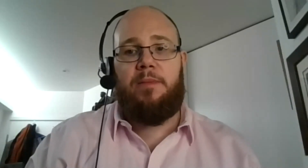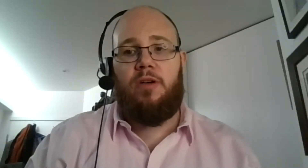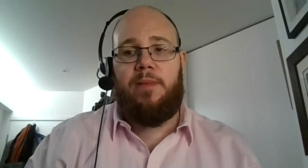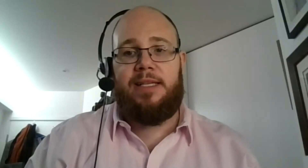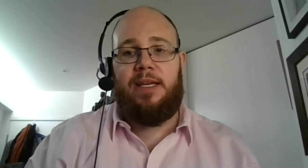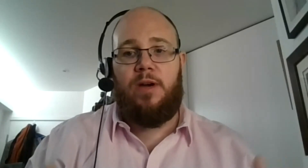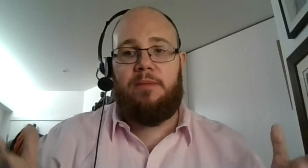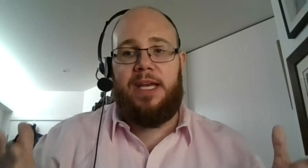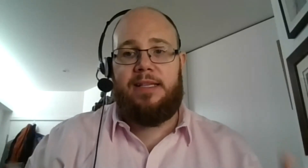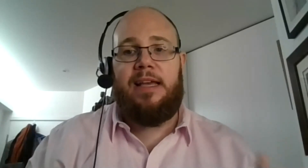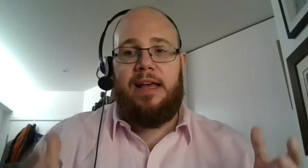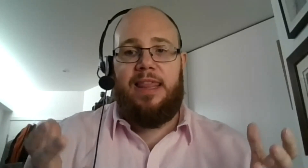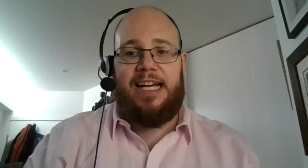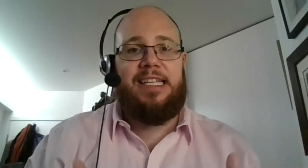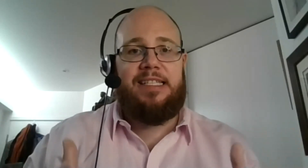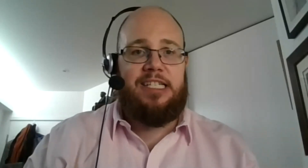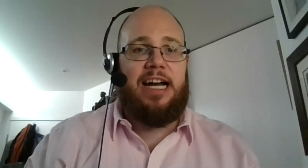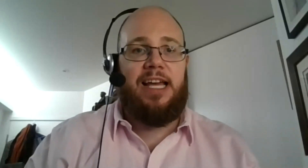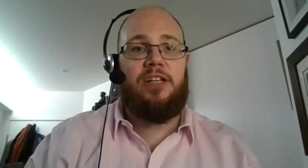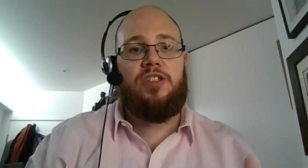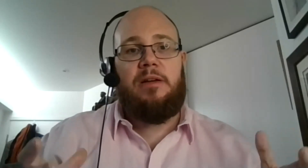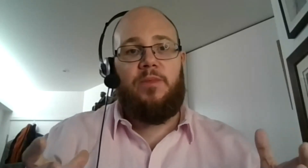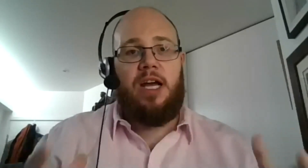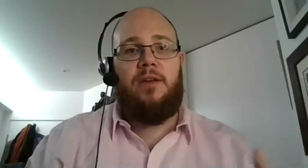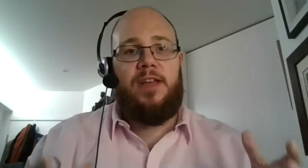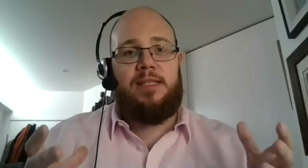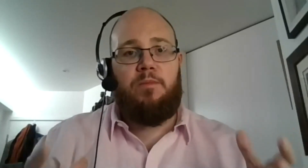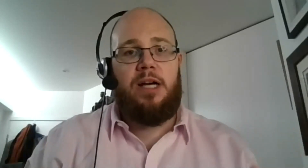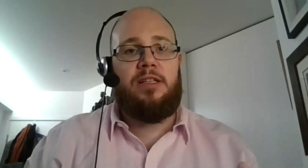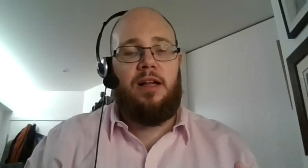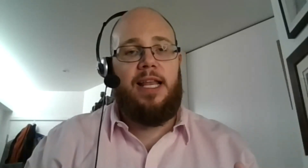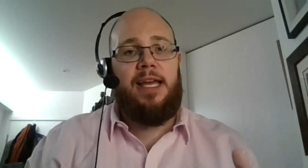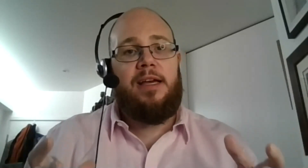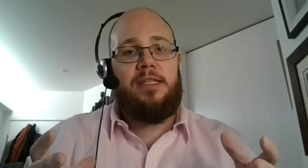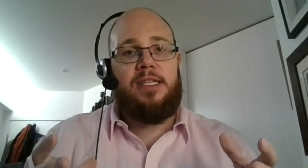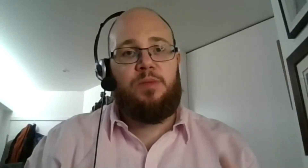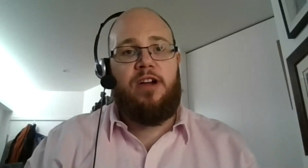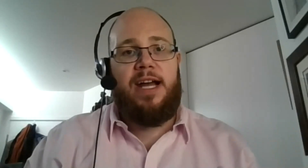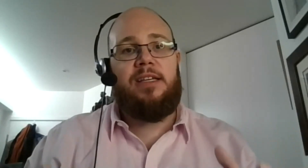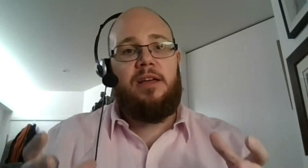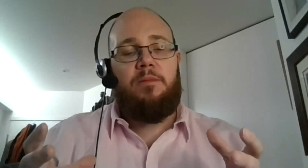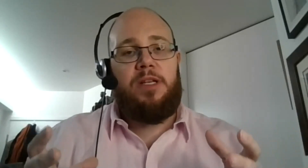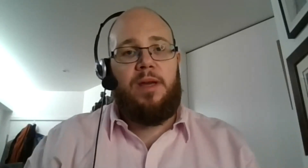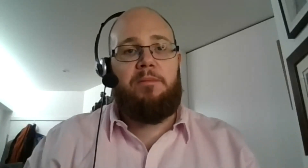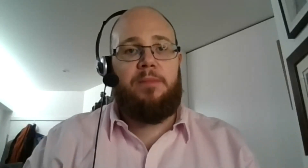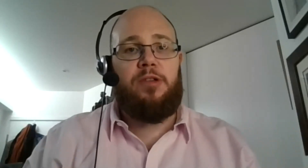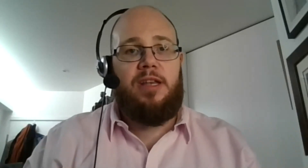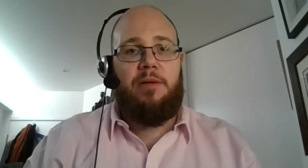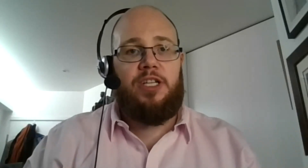you're mixing with, because that is the challenge. COVID is most likely to spread between people that know each